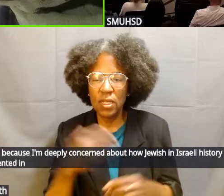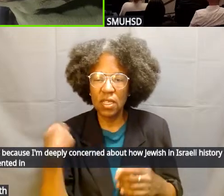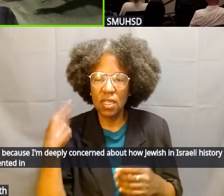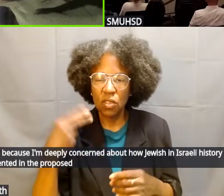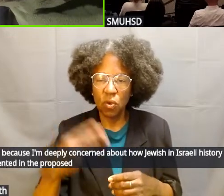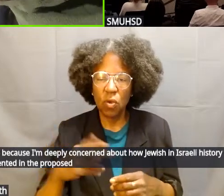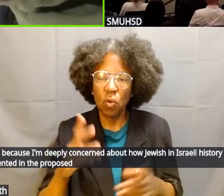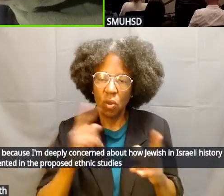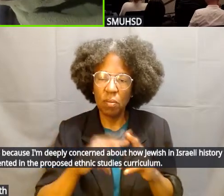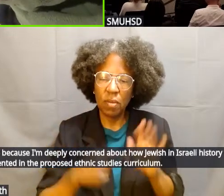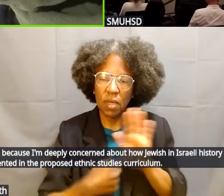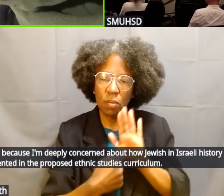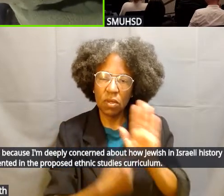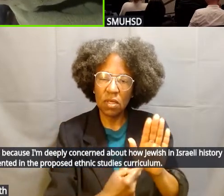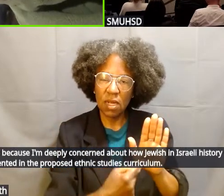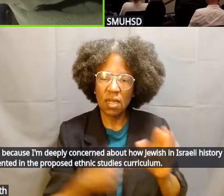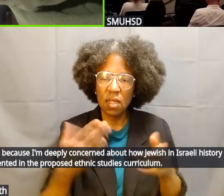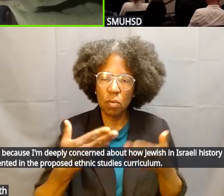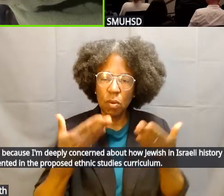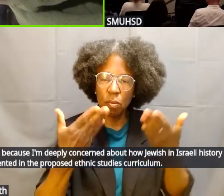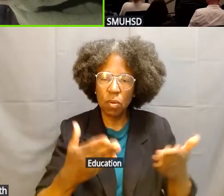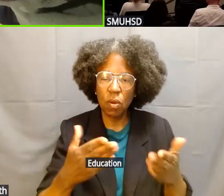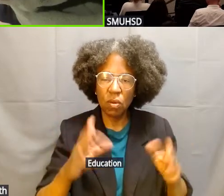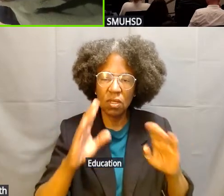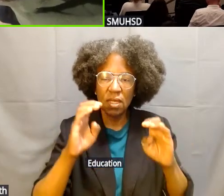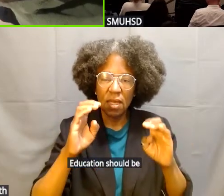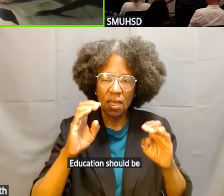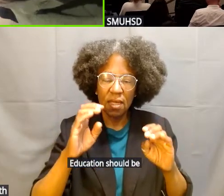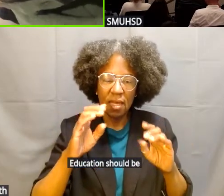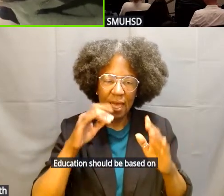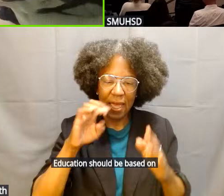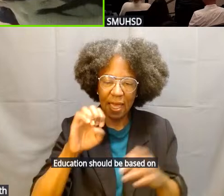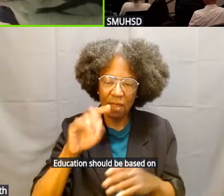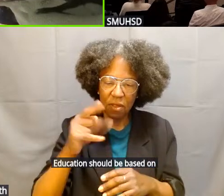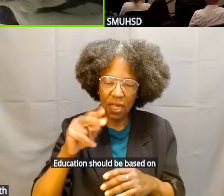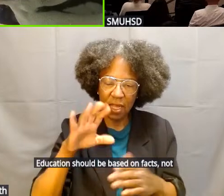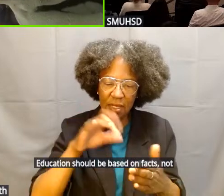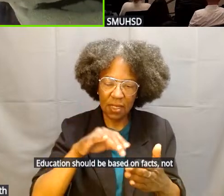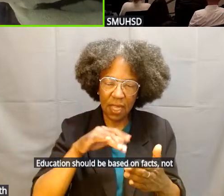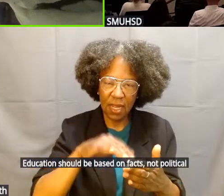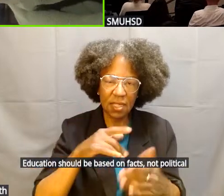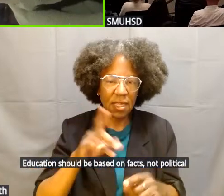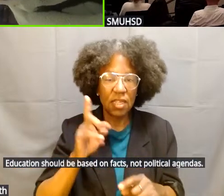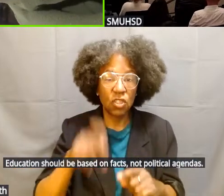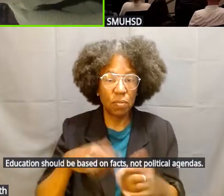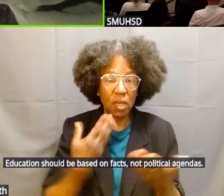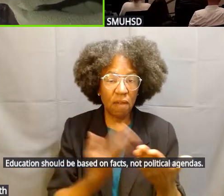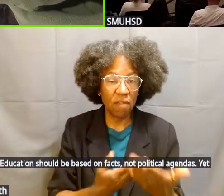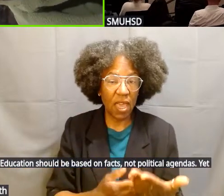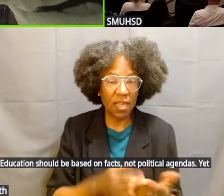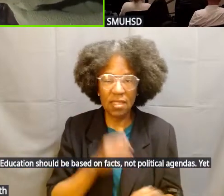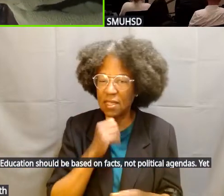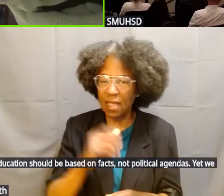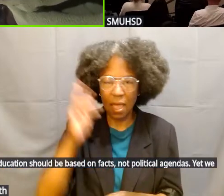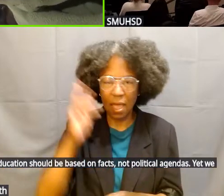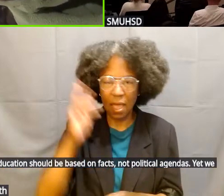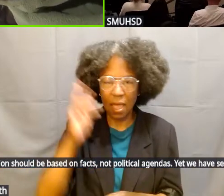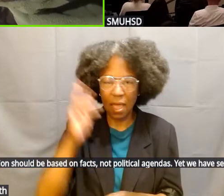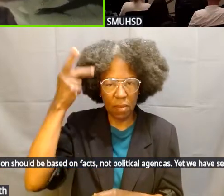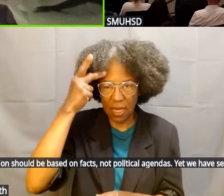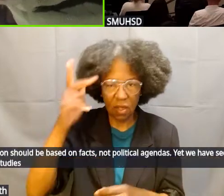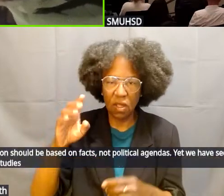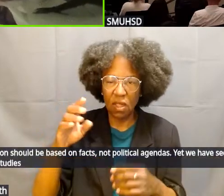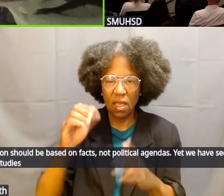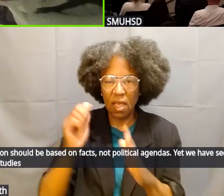studies curriculum. Education should be based on facts, not political agendas. Yet we have seen ethnic studies